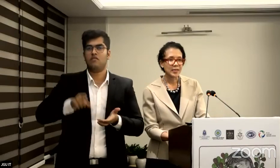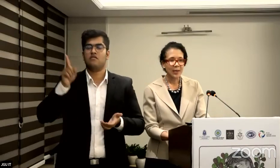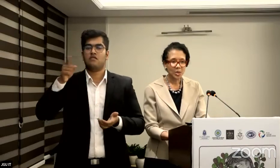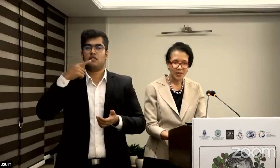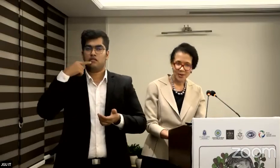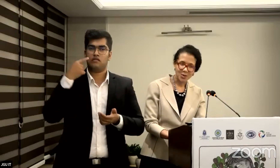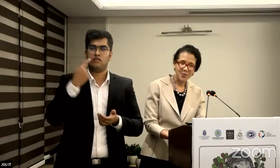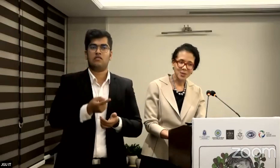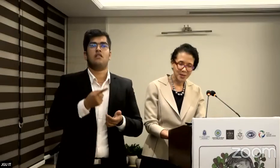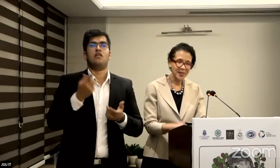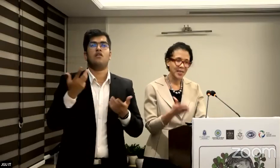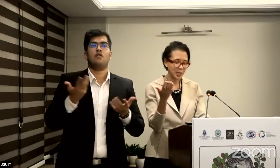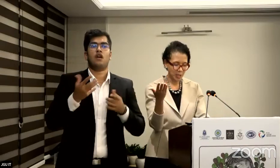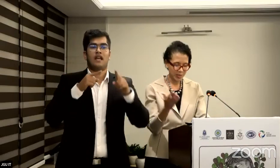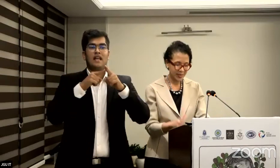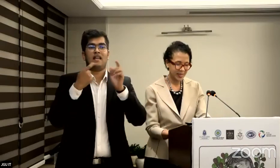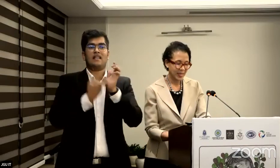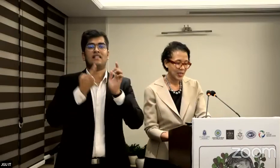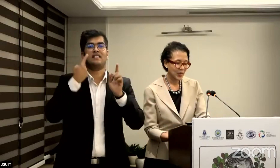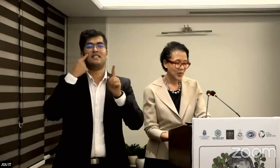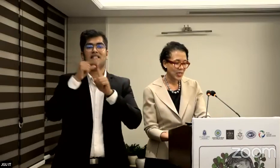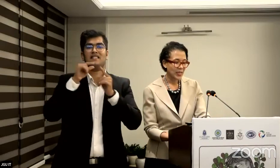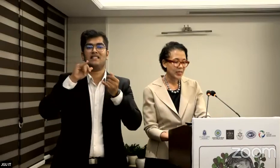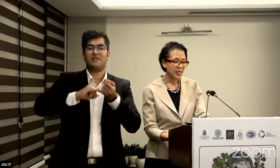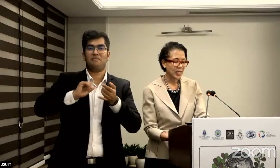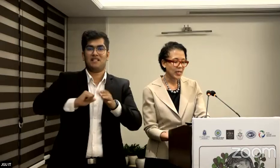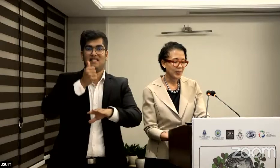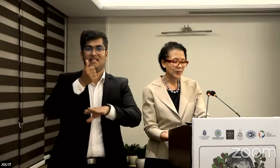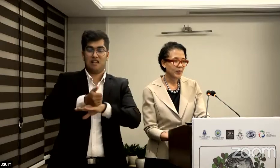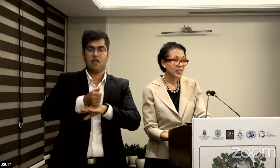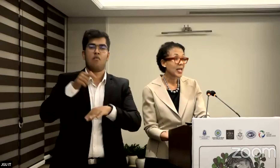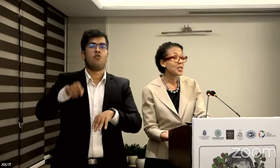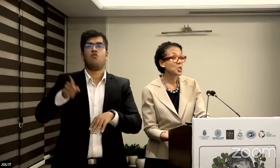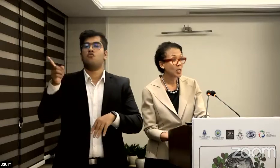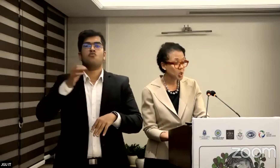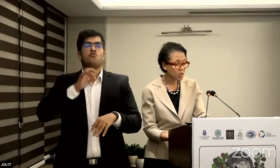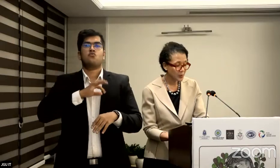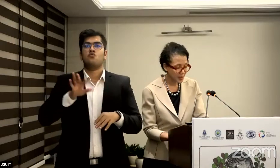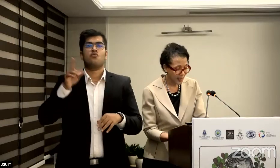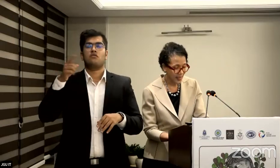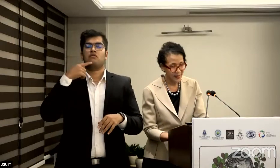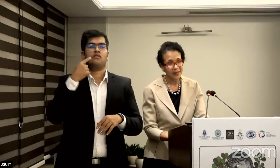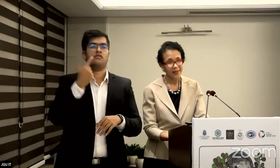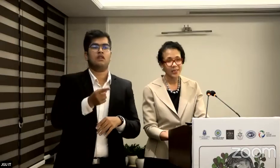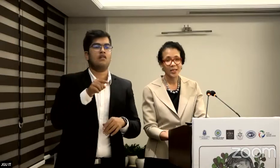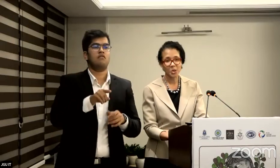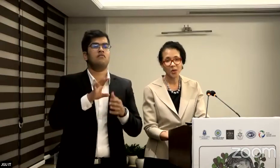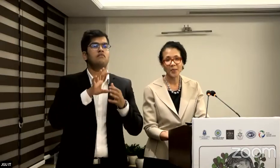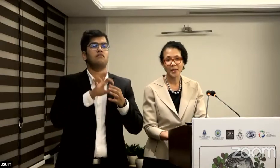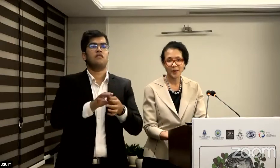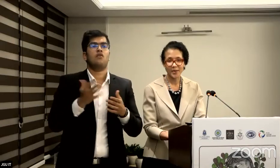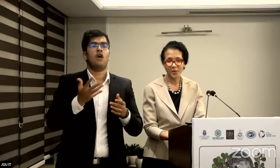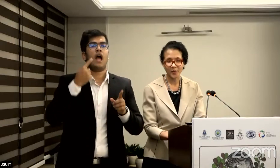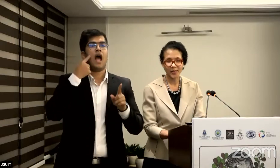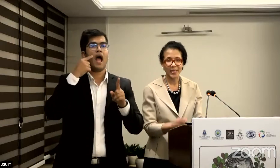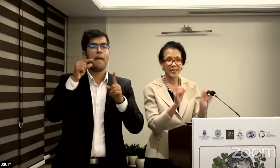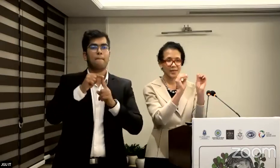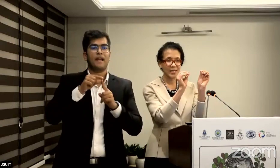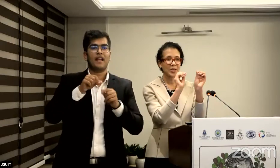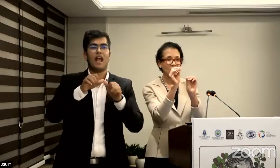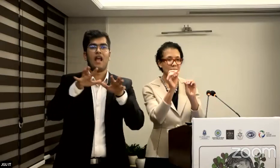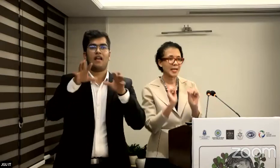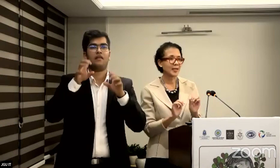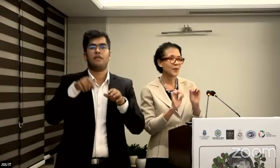the establishment of the TRIPS agreement. He called it the tangentially related intellectual property rights agreement. He